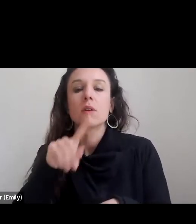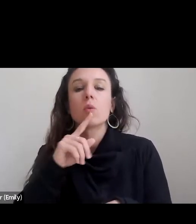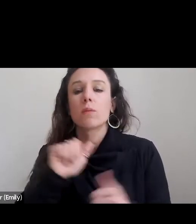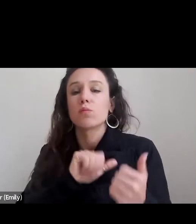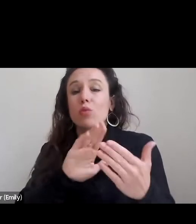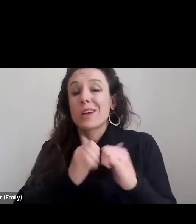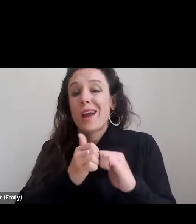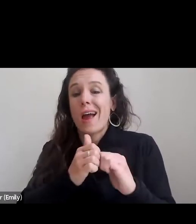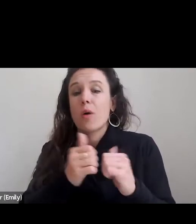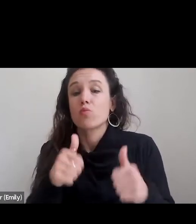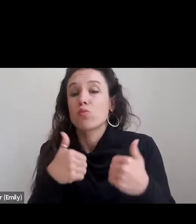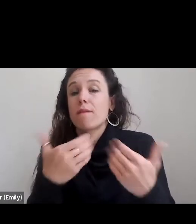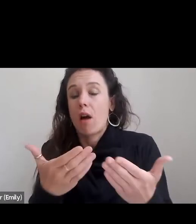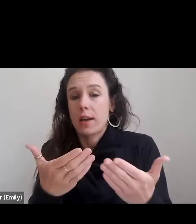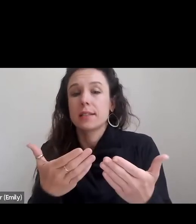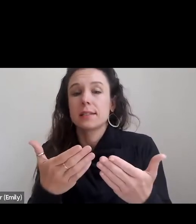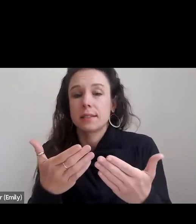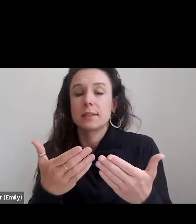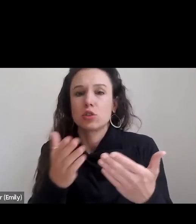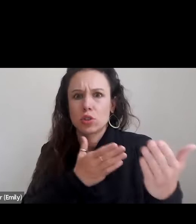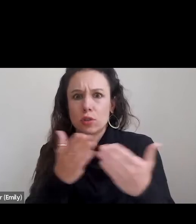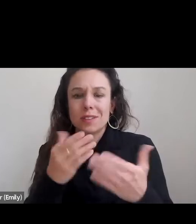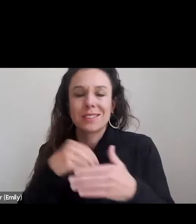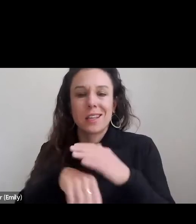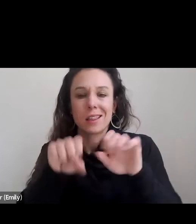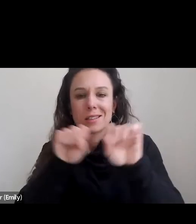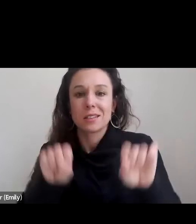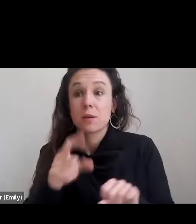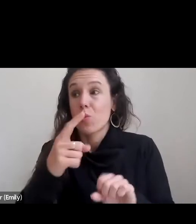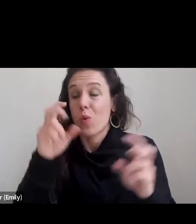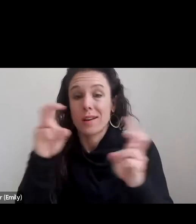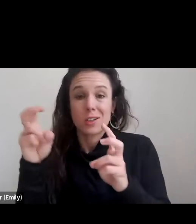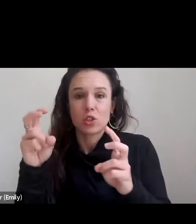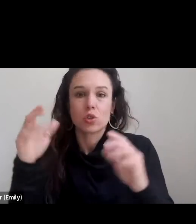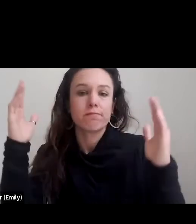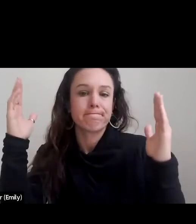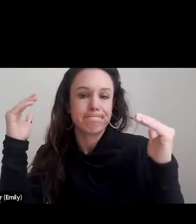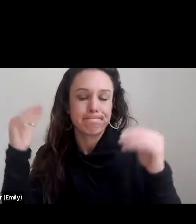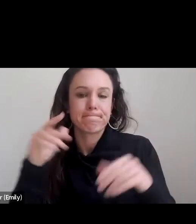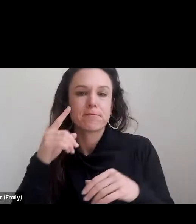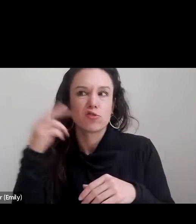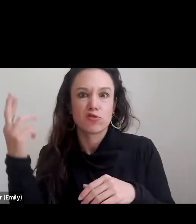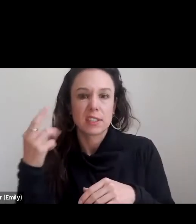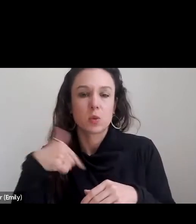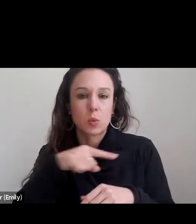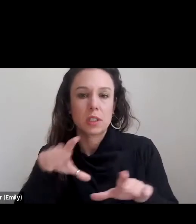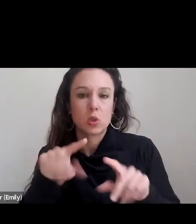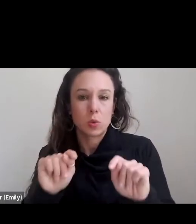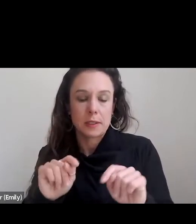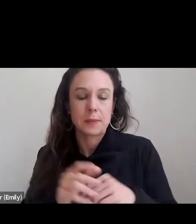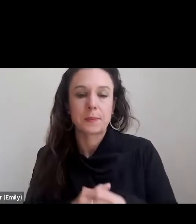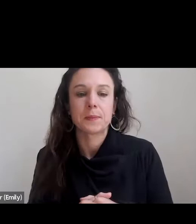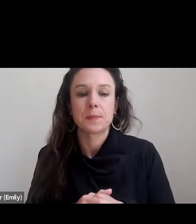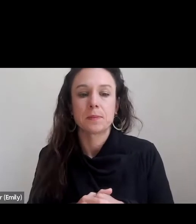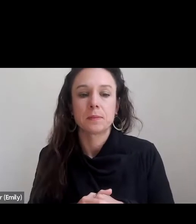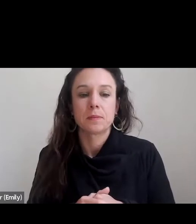in the system. And this issue of expectations is one of the reasons that we did that. Again, if